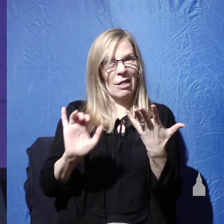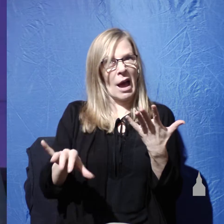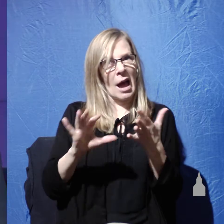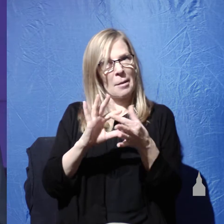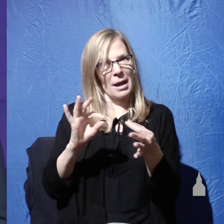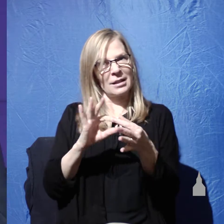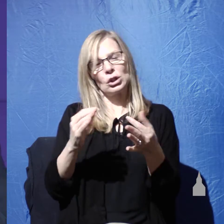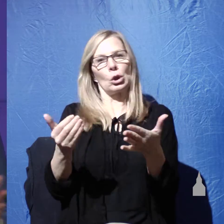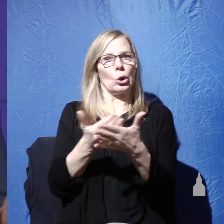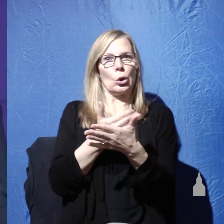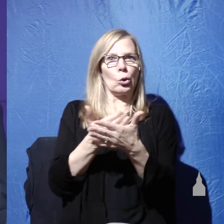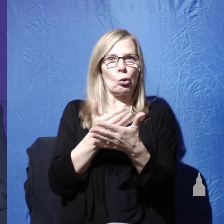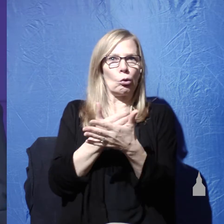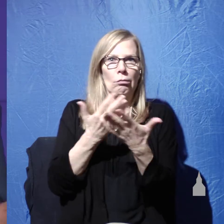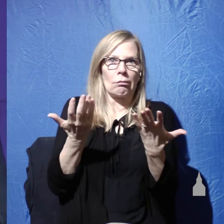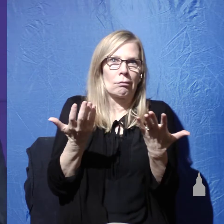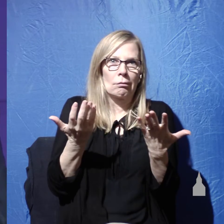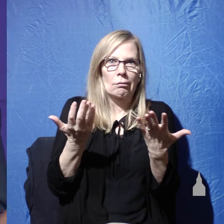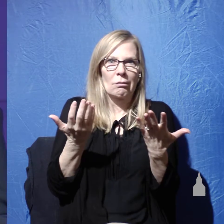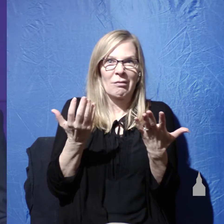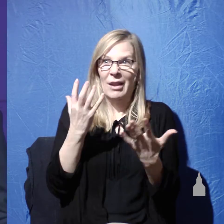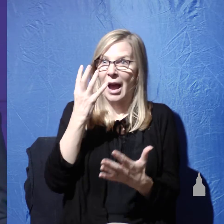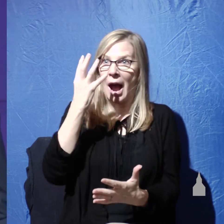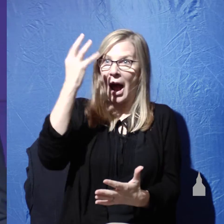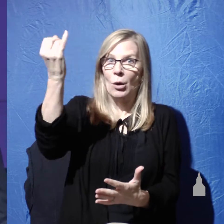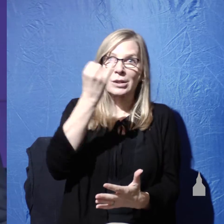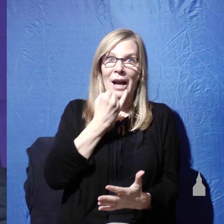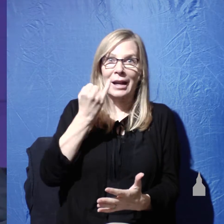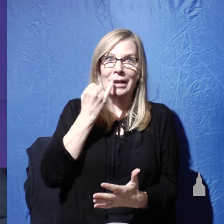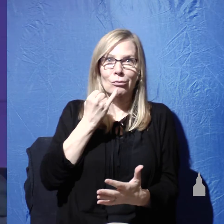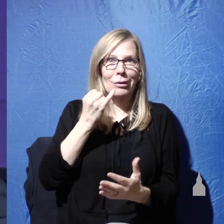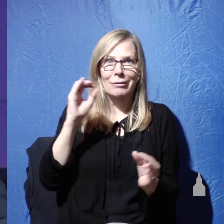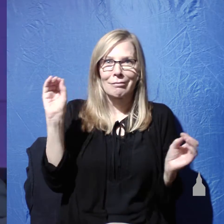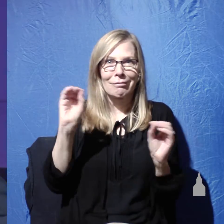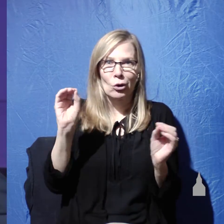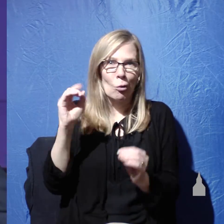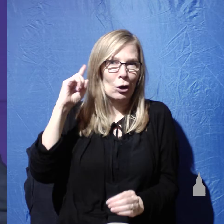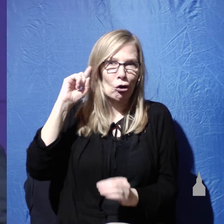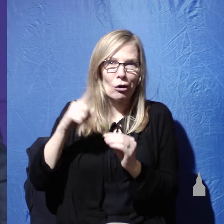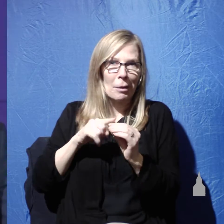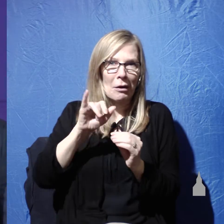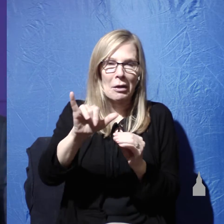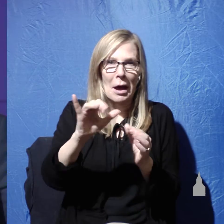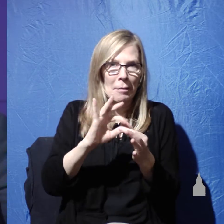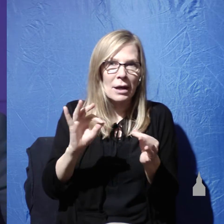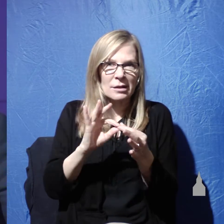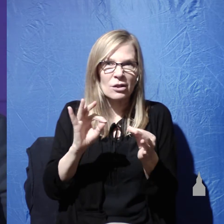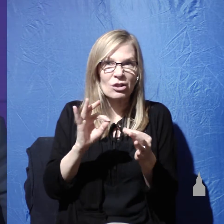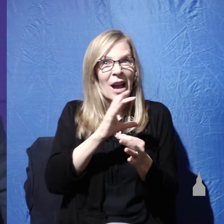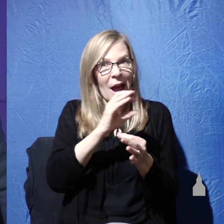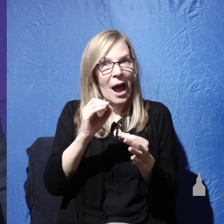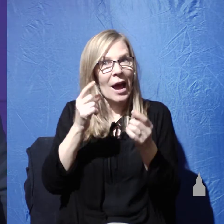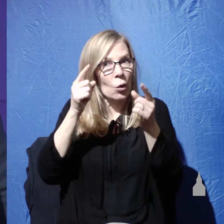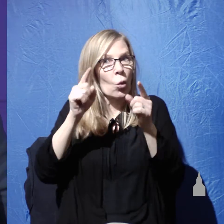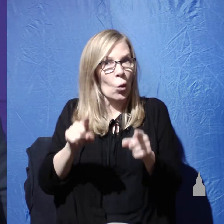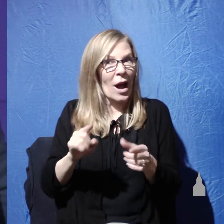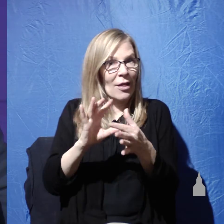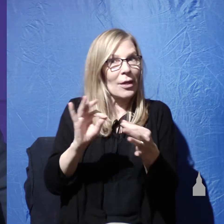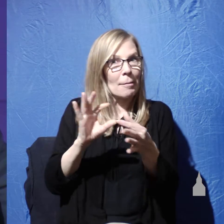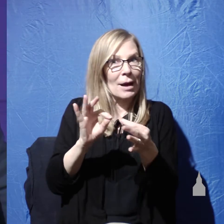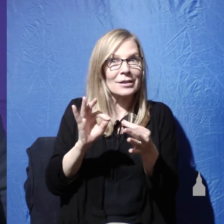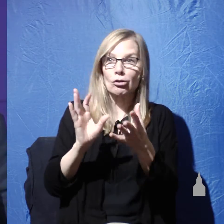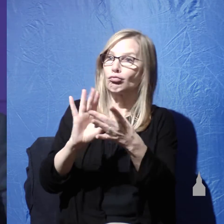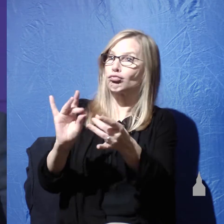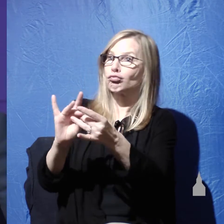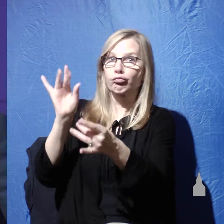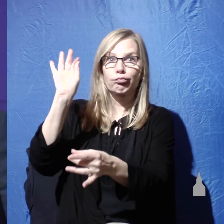was new, which no one outside of Israel had even heard. And I might add that when that message was heard, it was